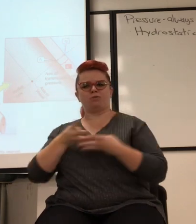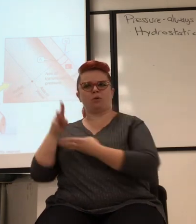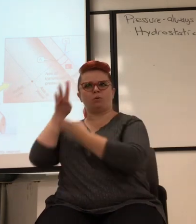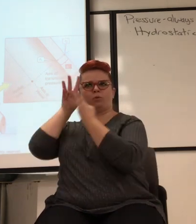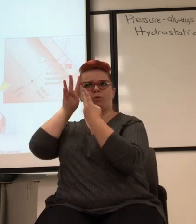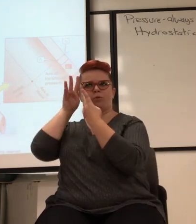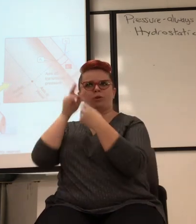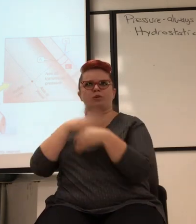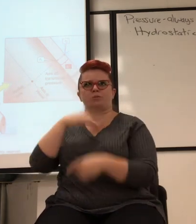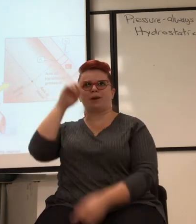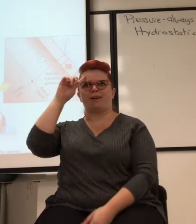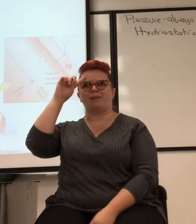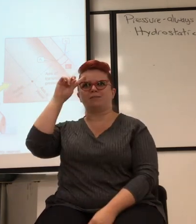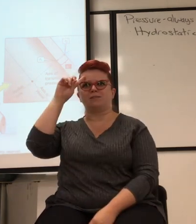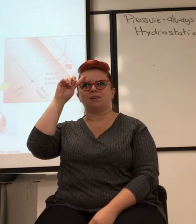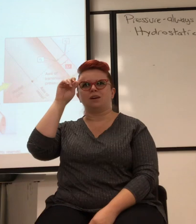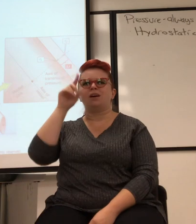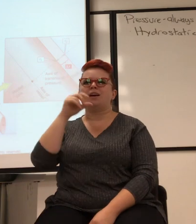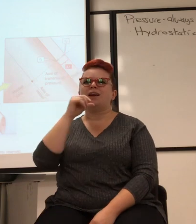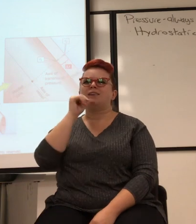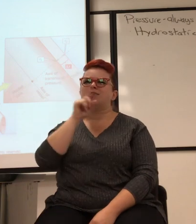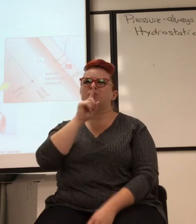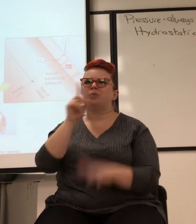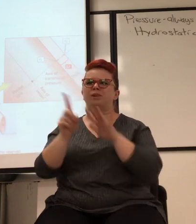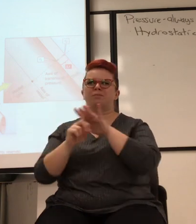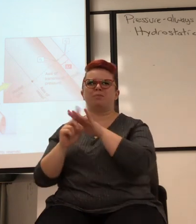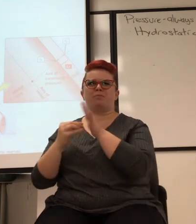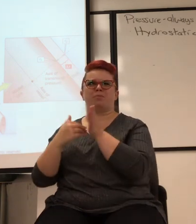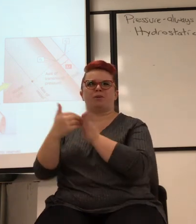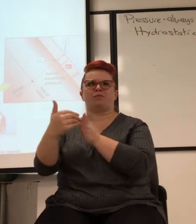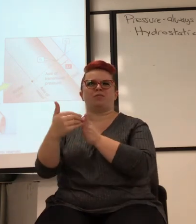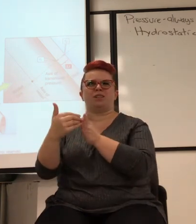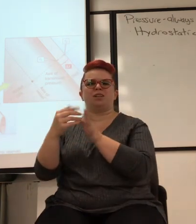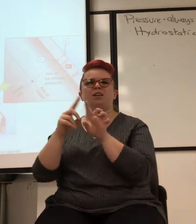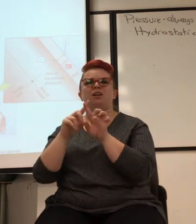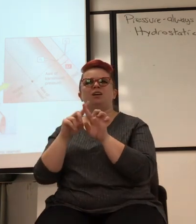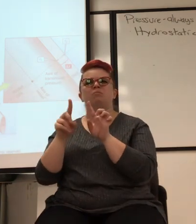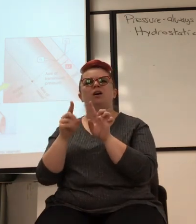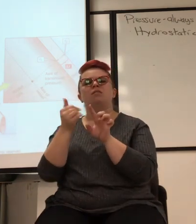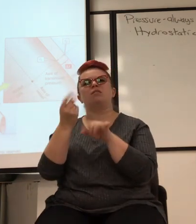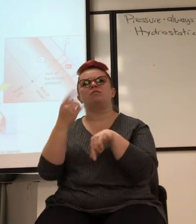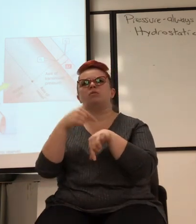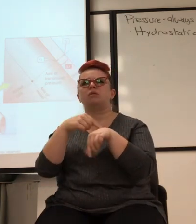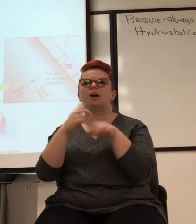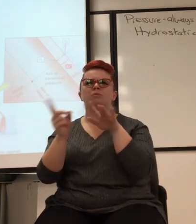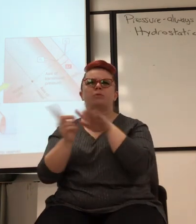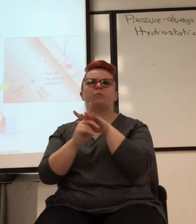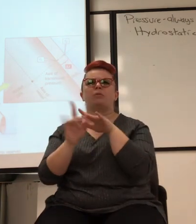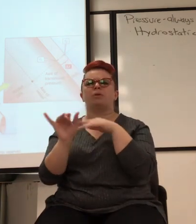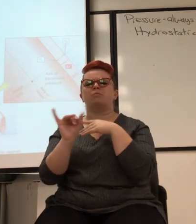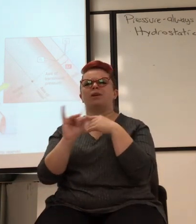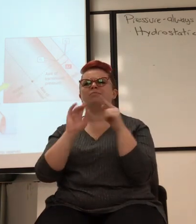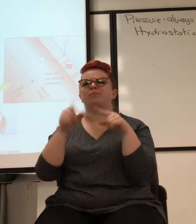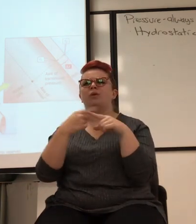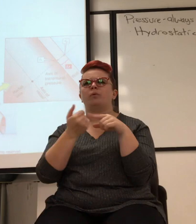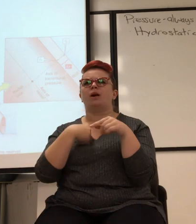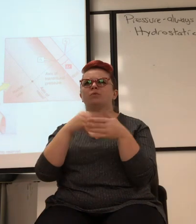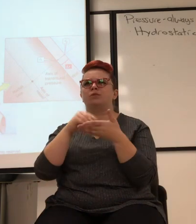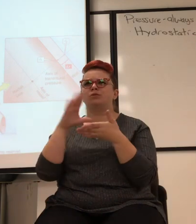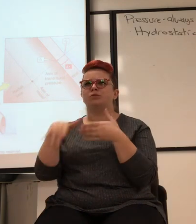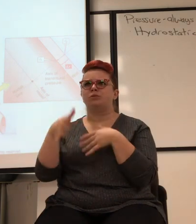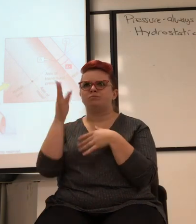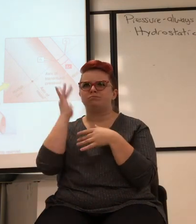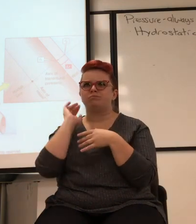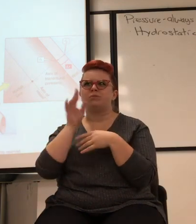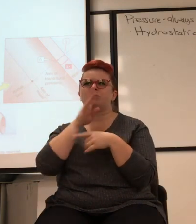now this doesn't come up too much. A few times it comes up, like when I was a student, they would talk